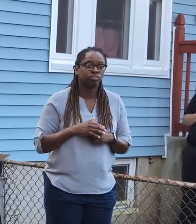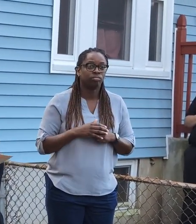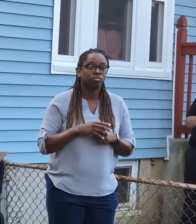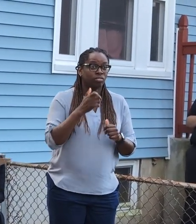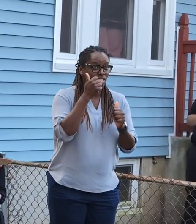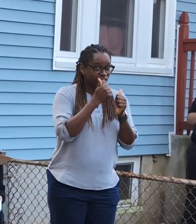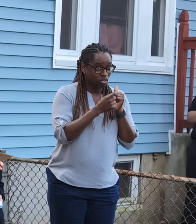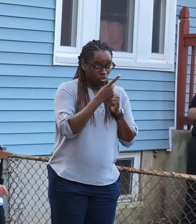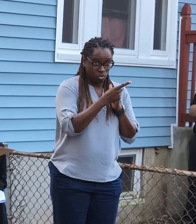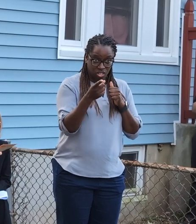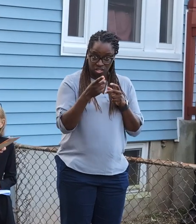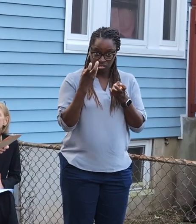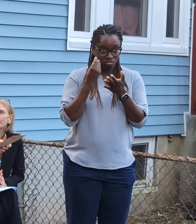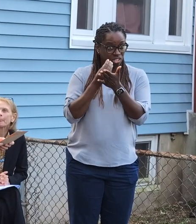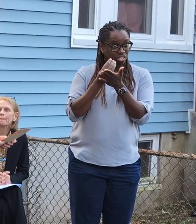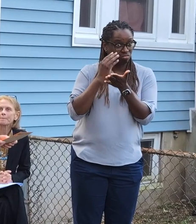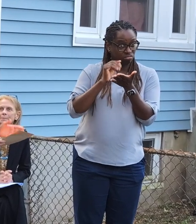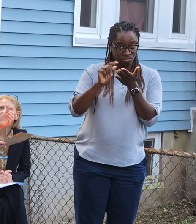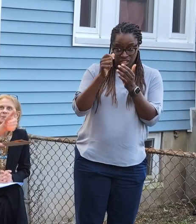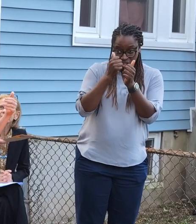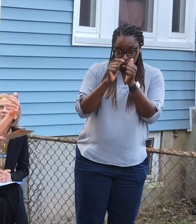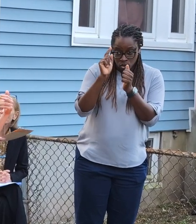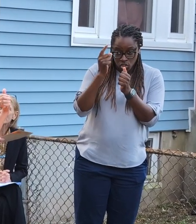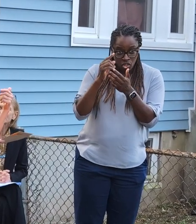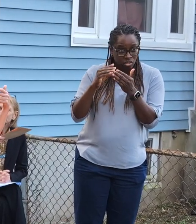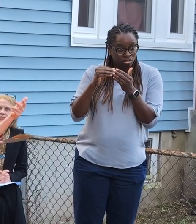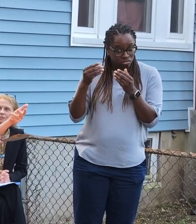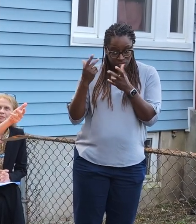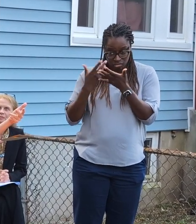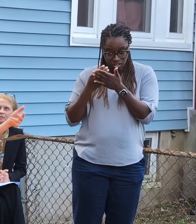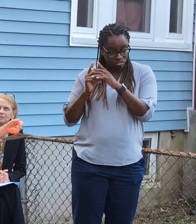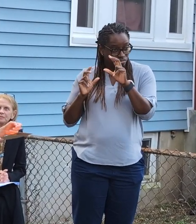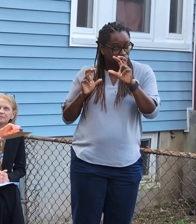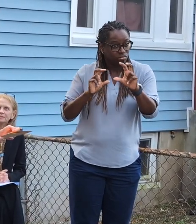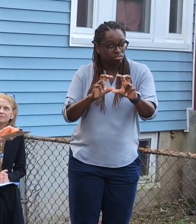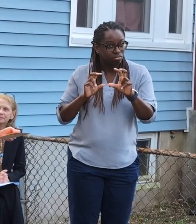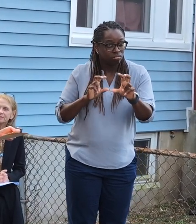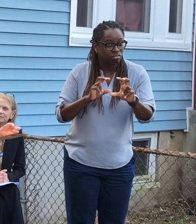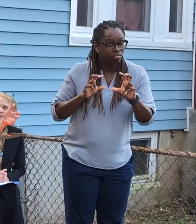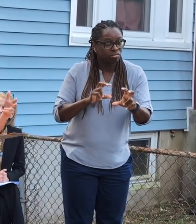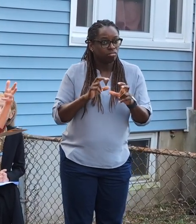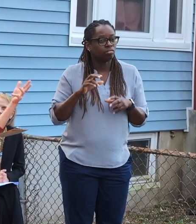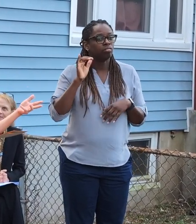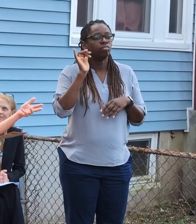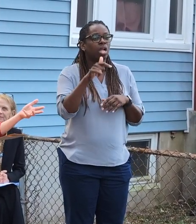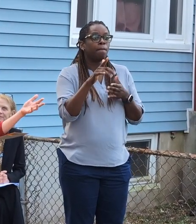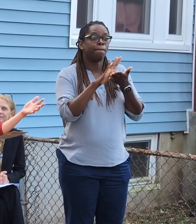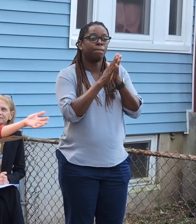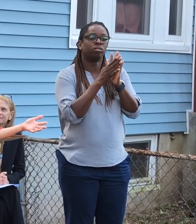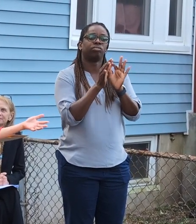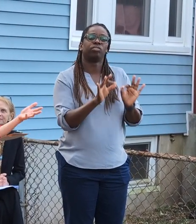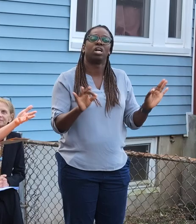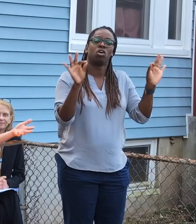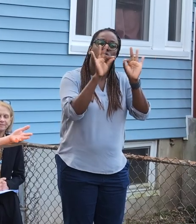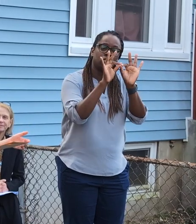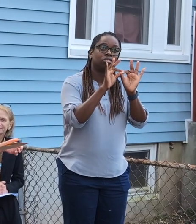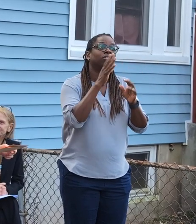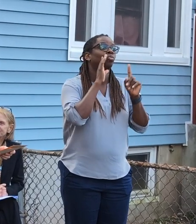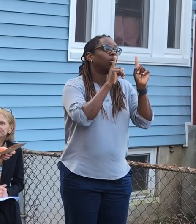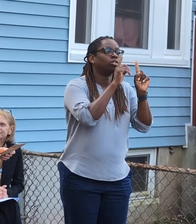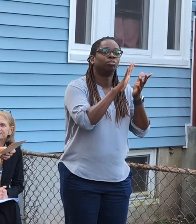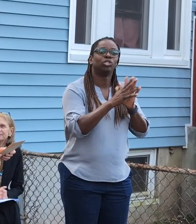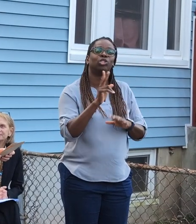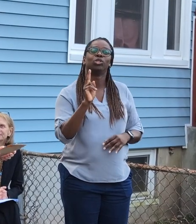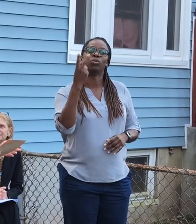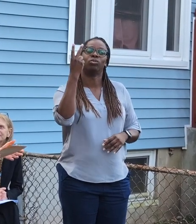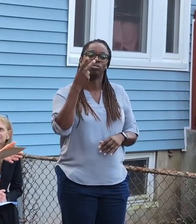to get from the city through AOP, we're able to leverage two more dollars. So we get loans from TLI and from others,